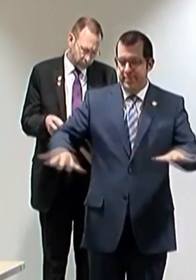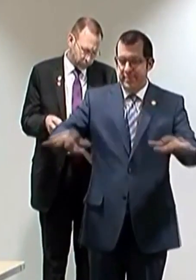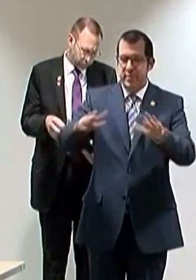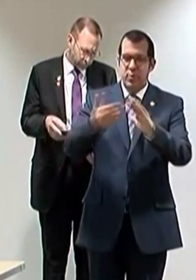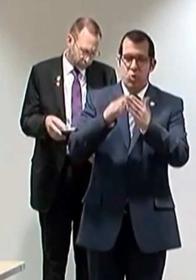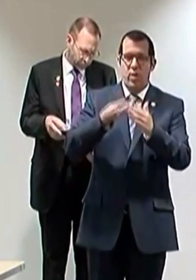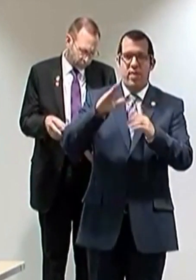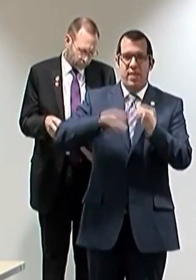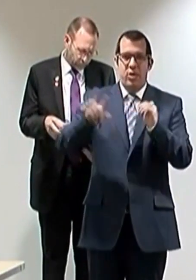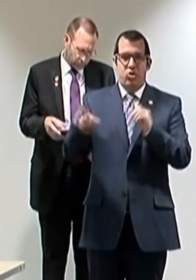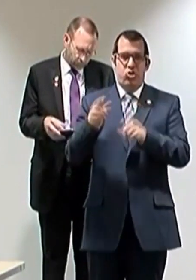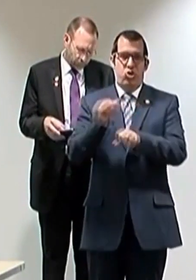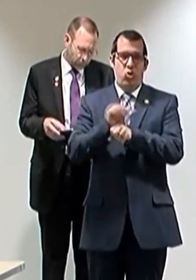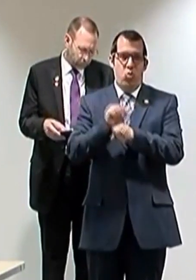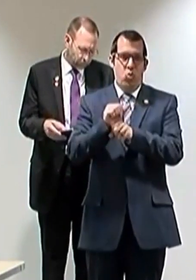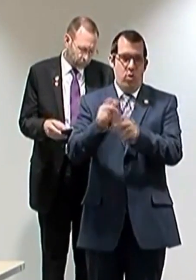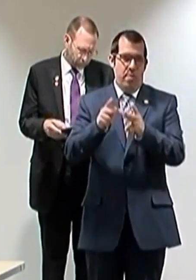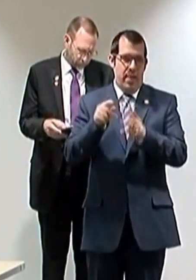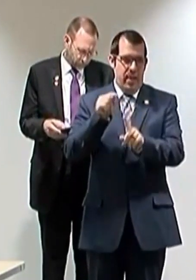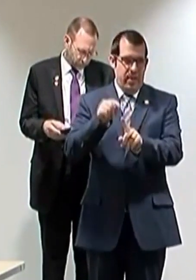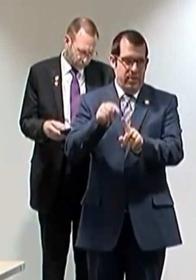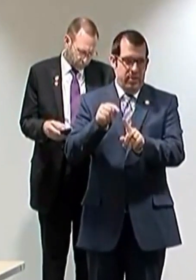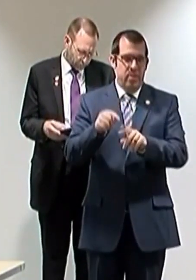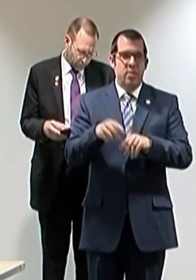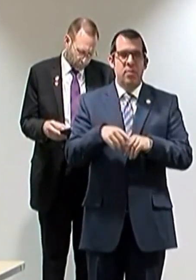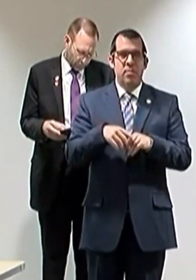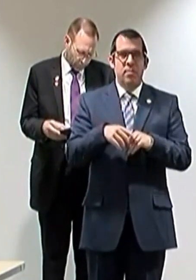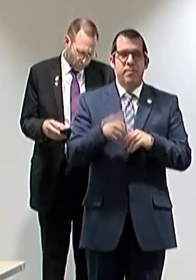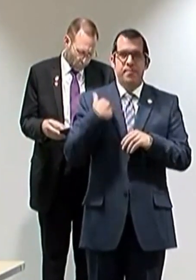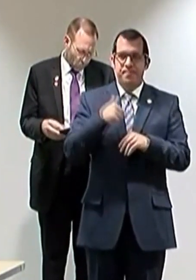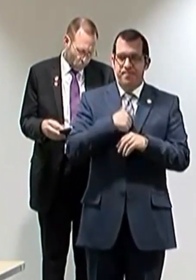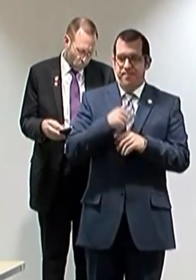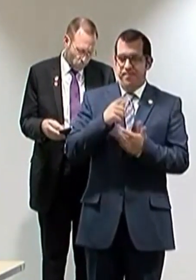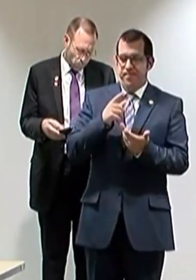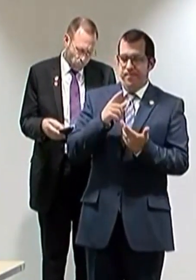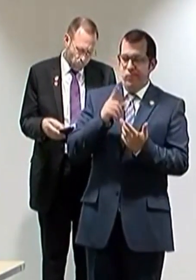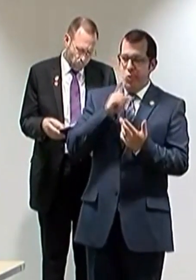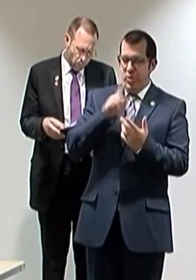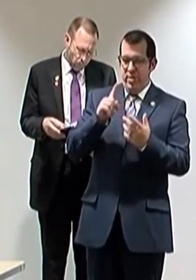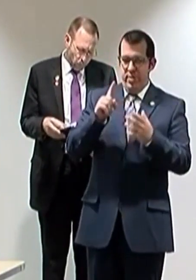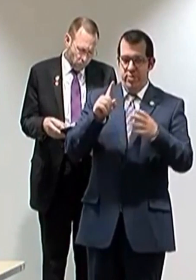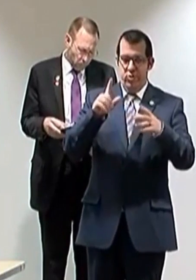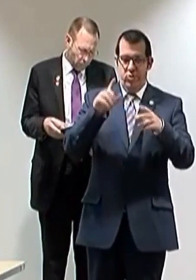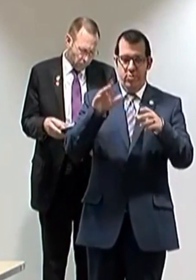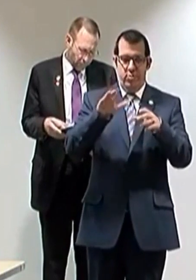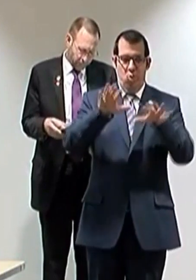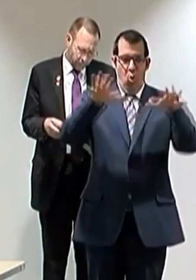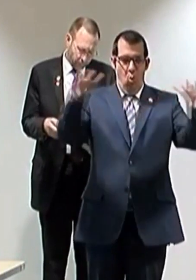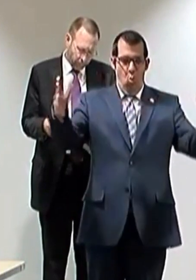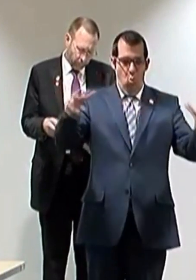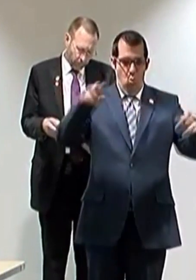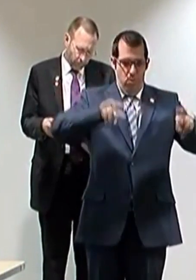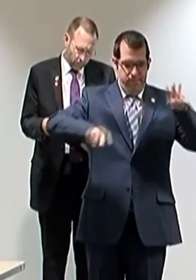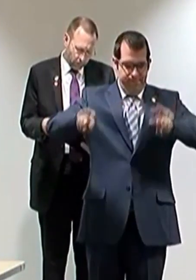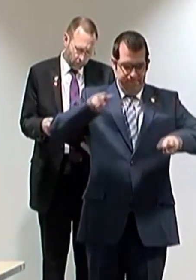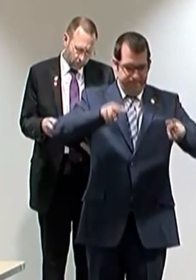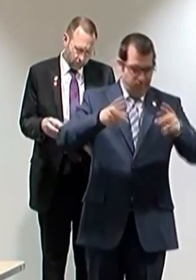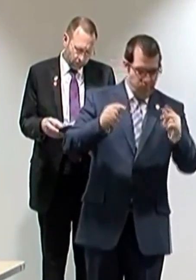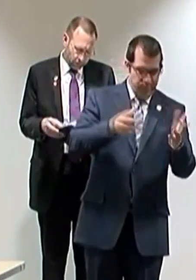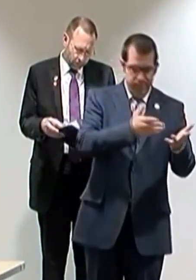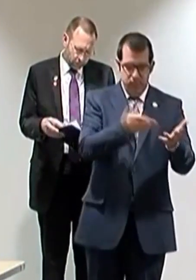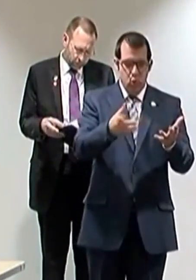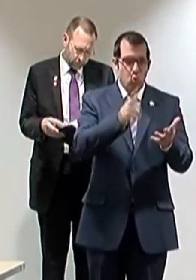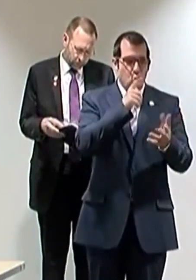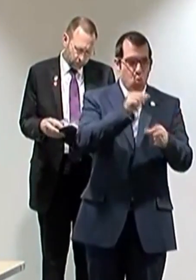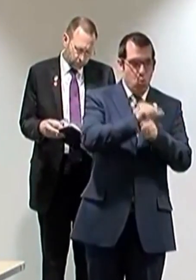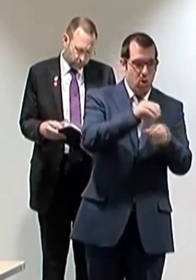than simply the workplace. And so we're looking at this holistically because anybody who works in